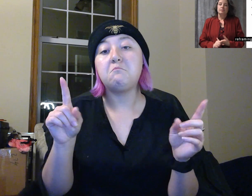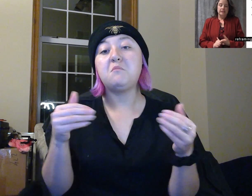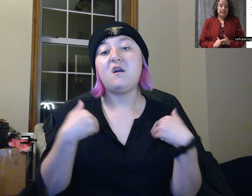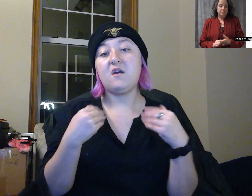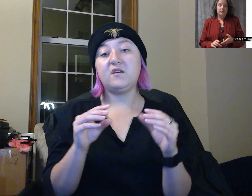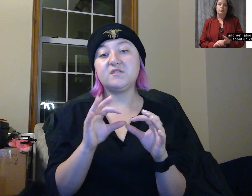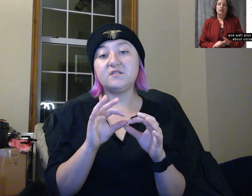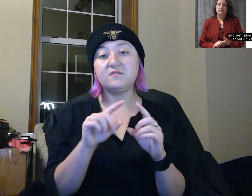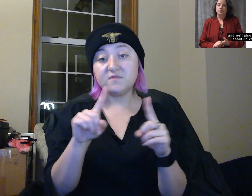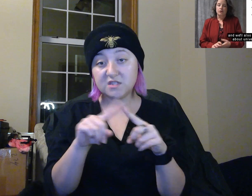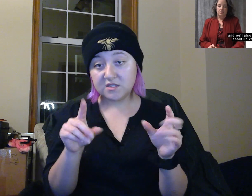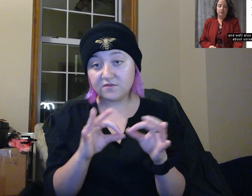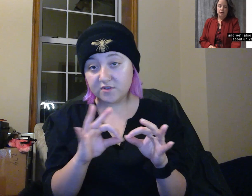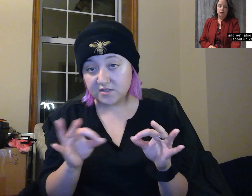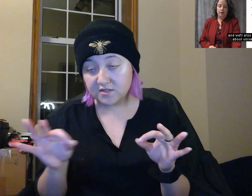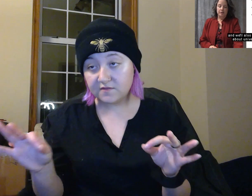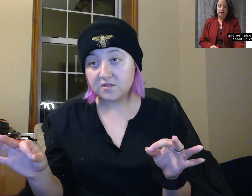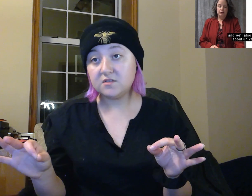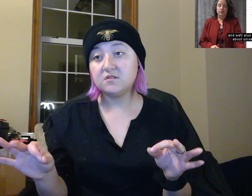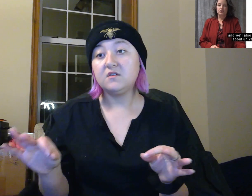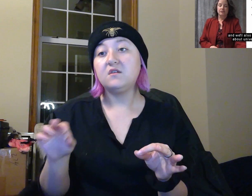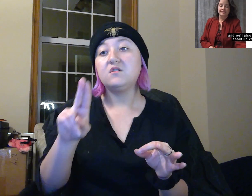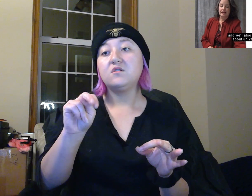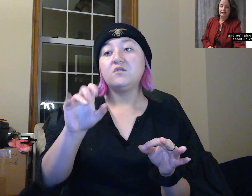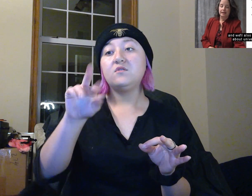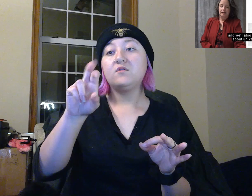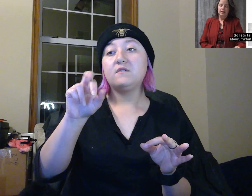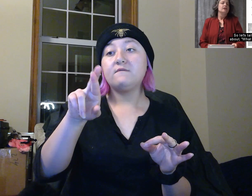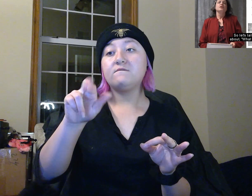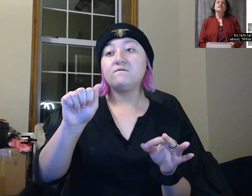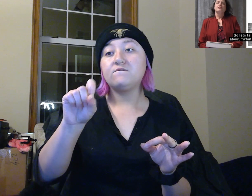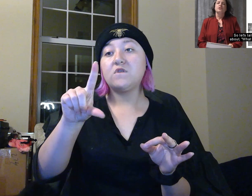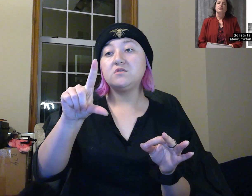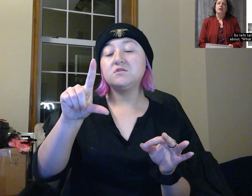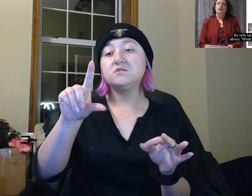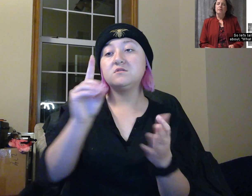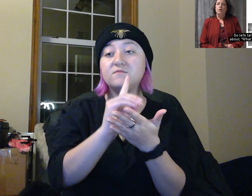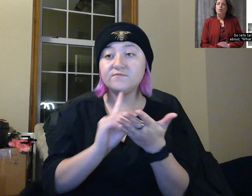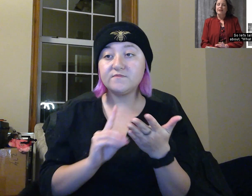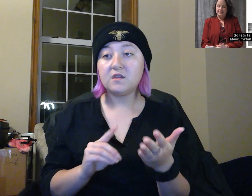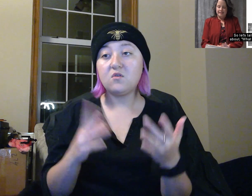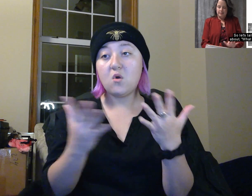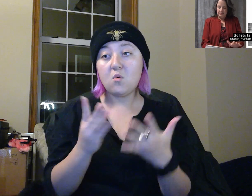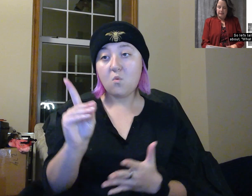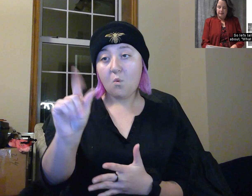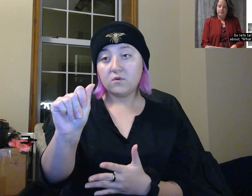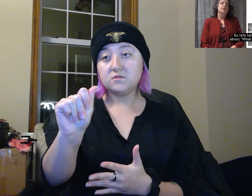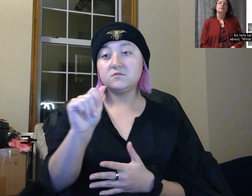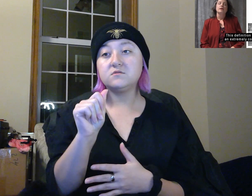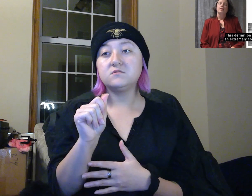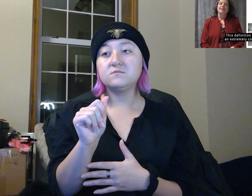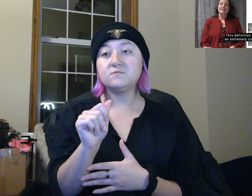Reframing disability, and we'll also talk quite a bit about universal design. So let's talk first of all about what is